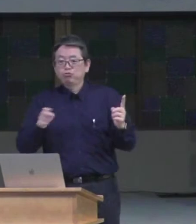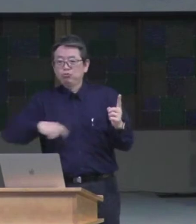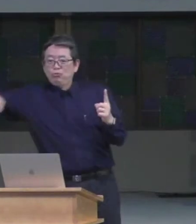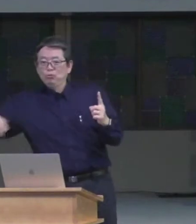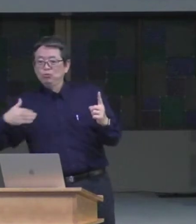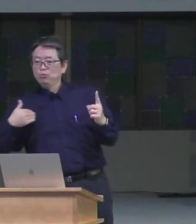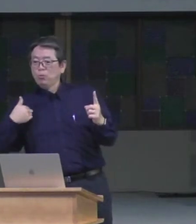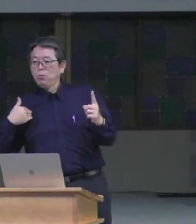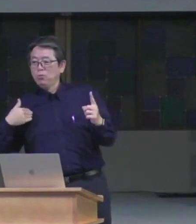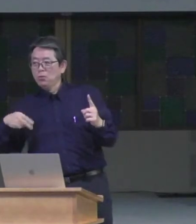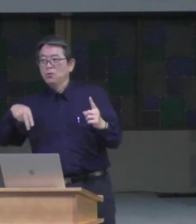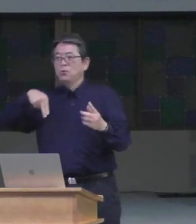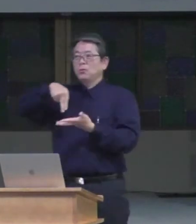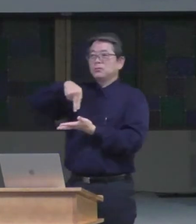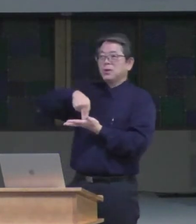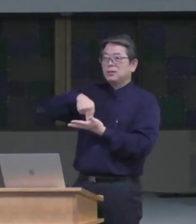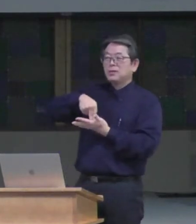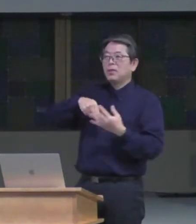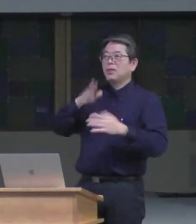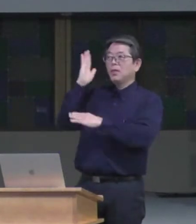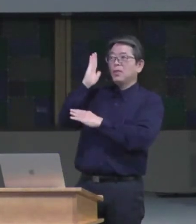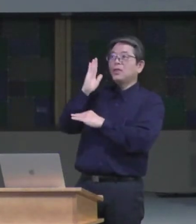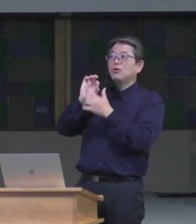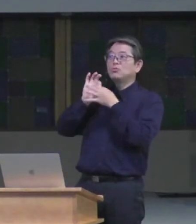As soon as she signals, you sit down,